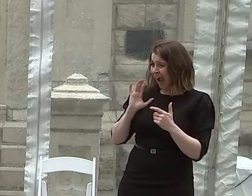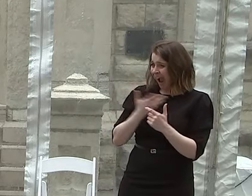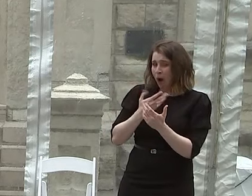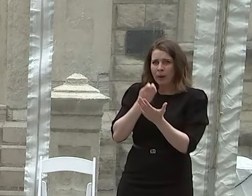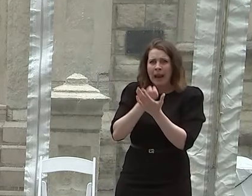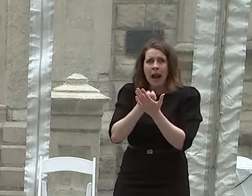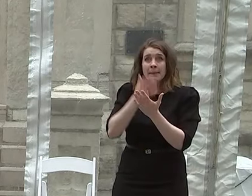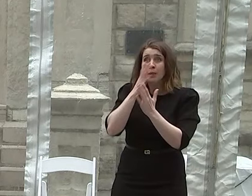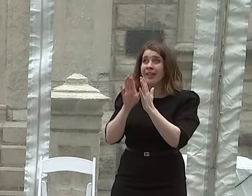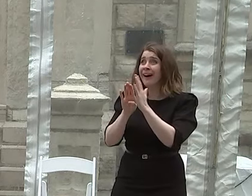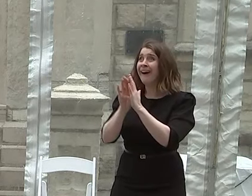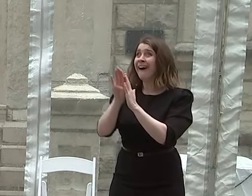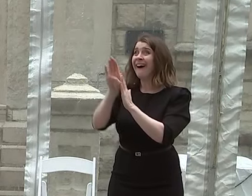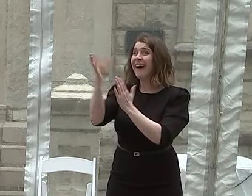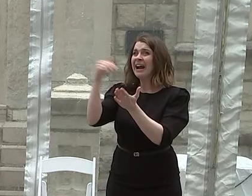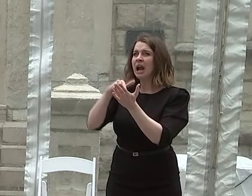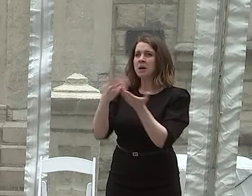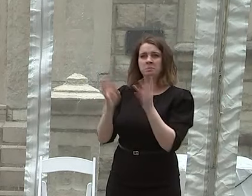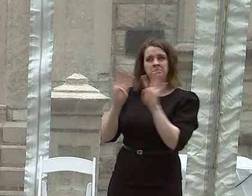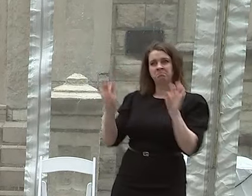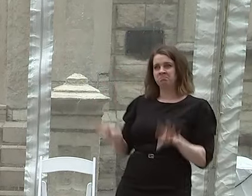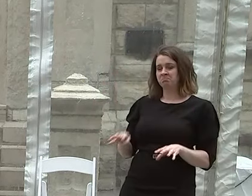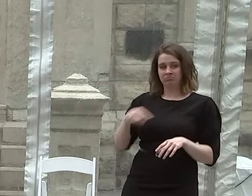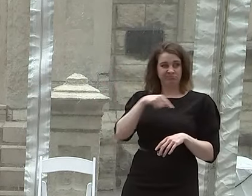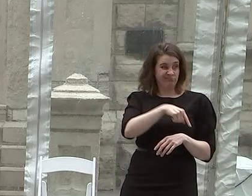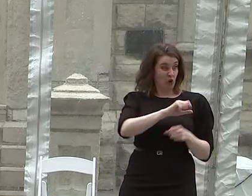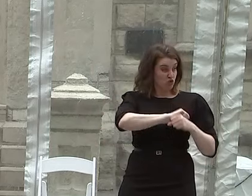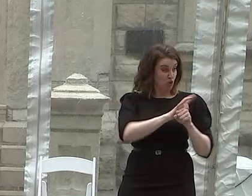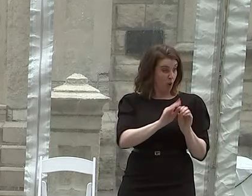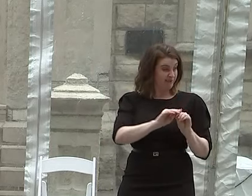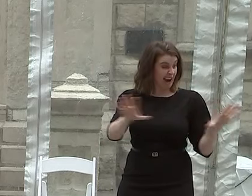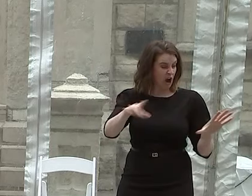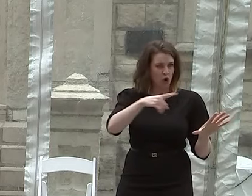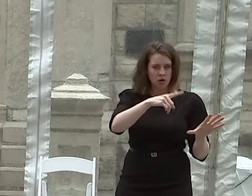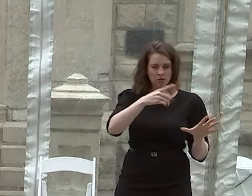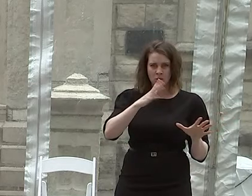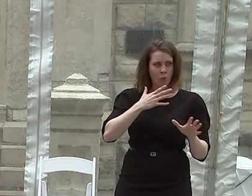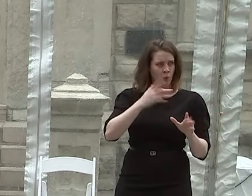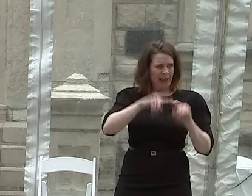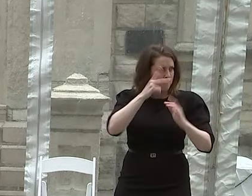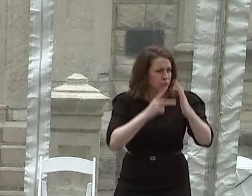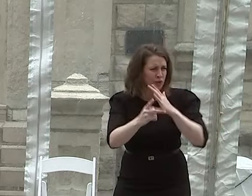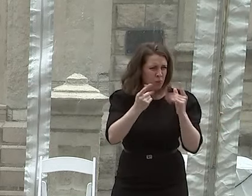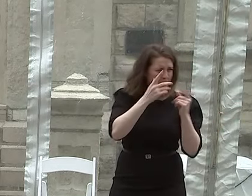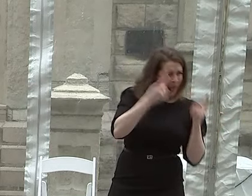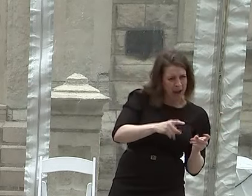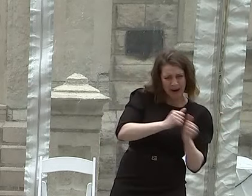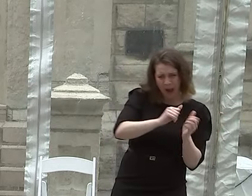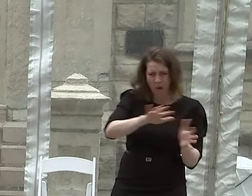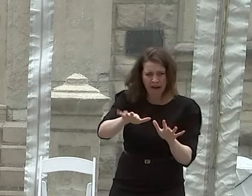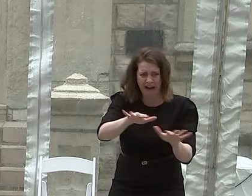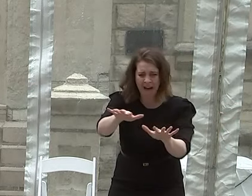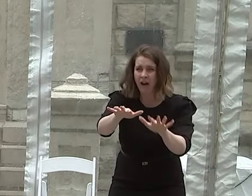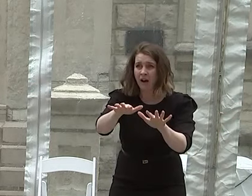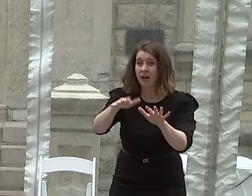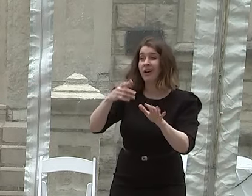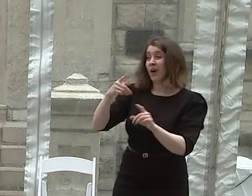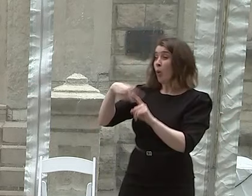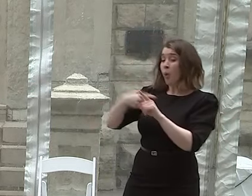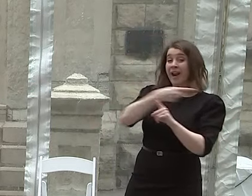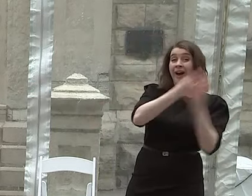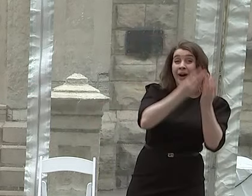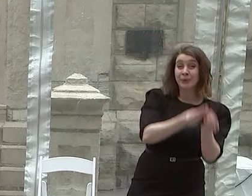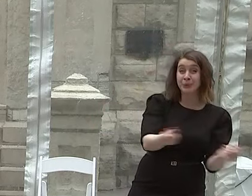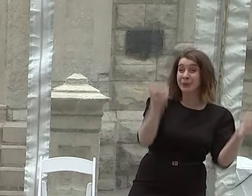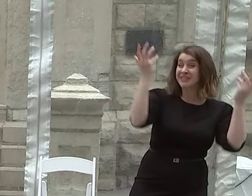anyone's guess. This virus has been unpredictable from the start. But while we know the impacts will be devastating when it's over,